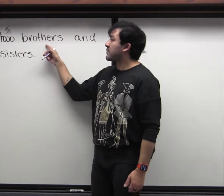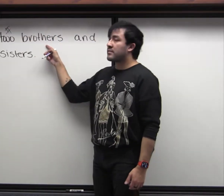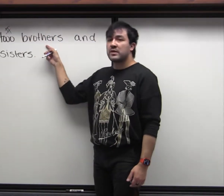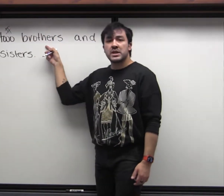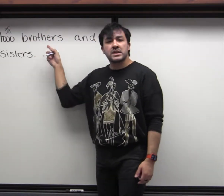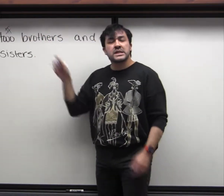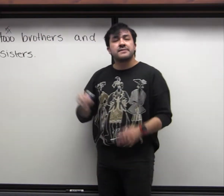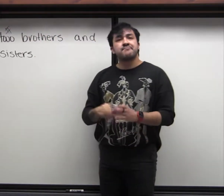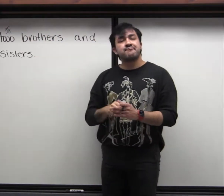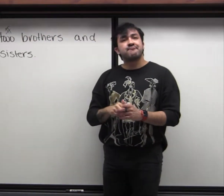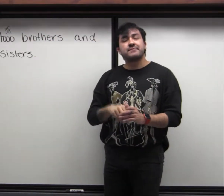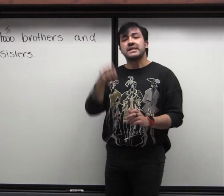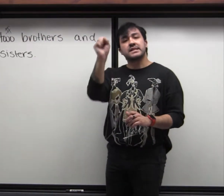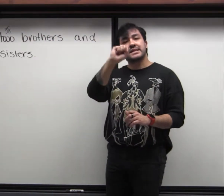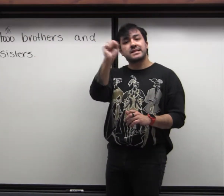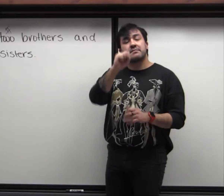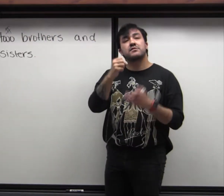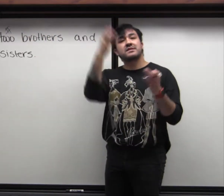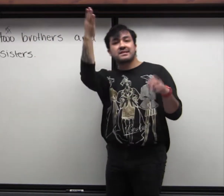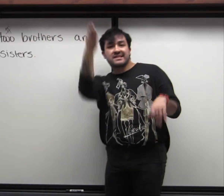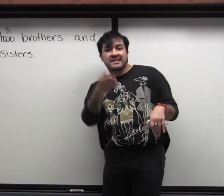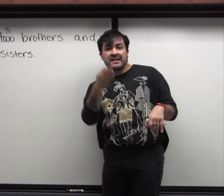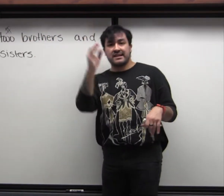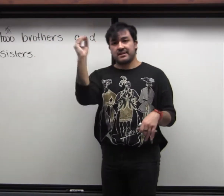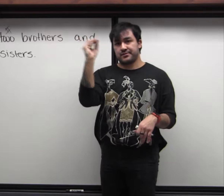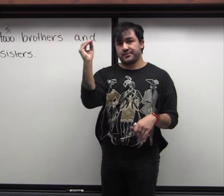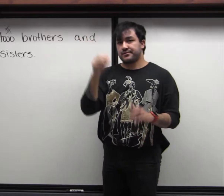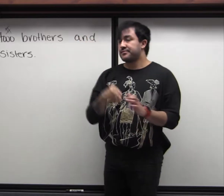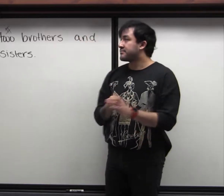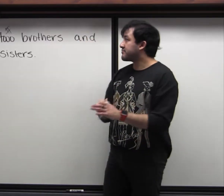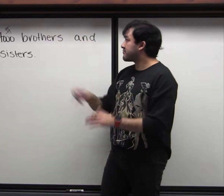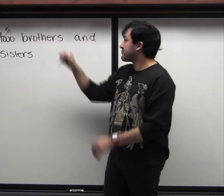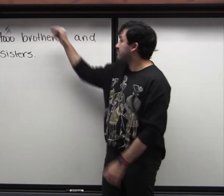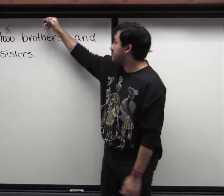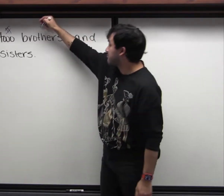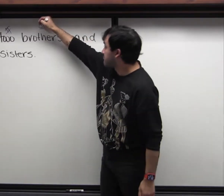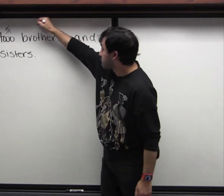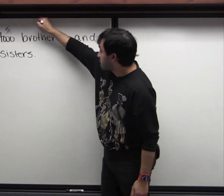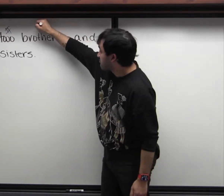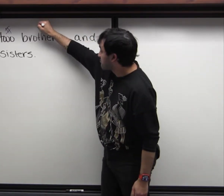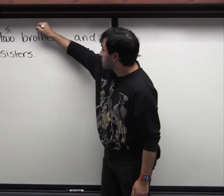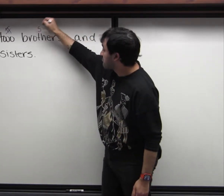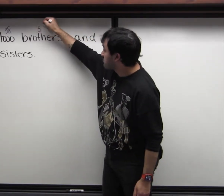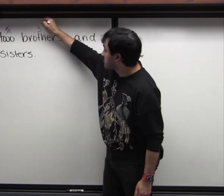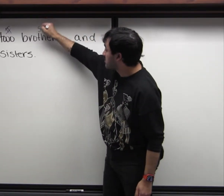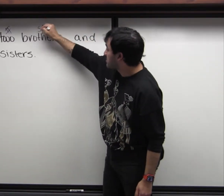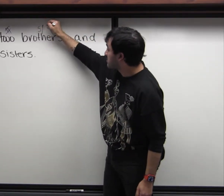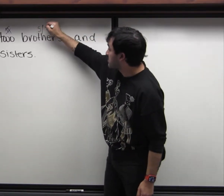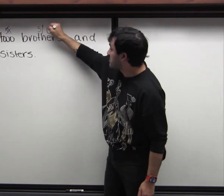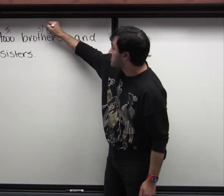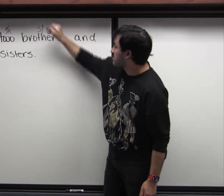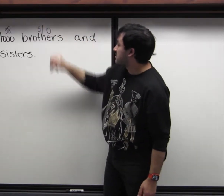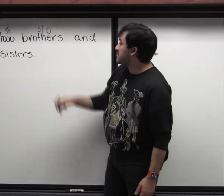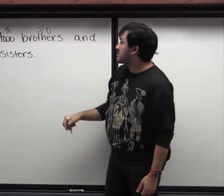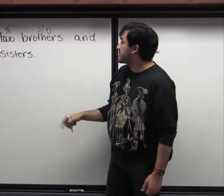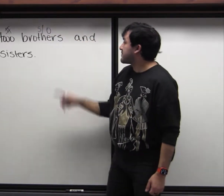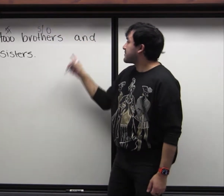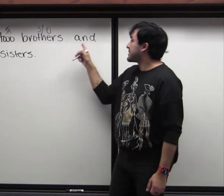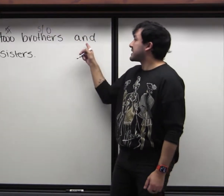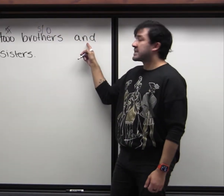with negatives. Brothers, it's a subject, but it's also an object. So let's go S/O because